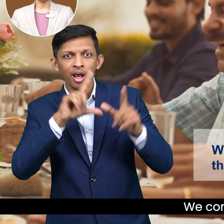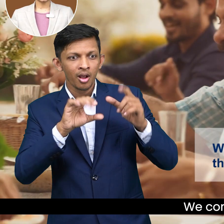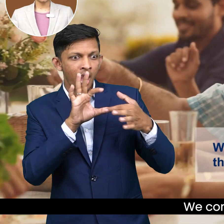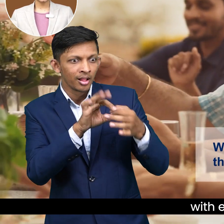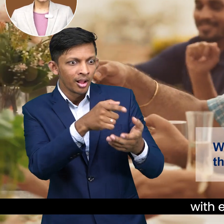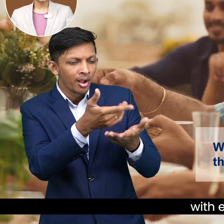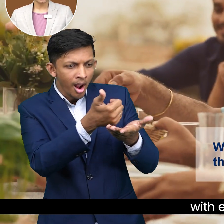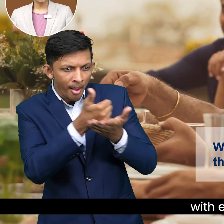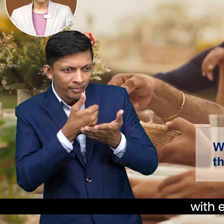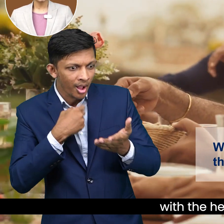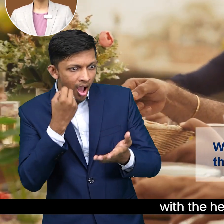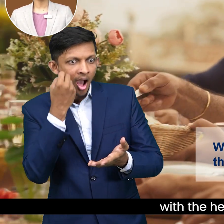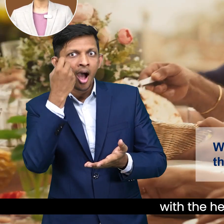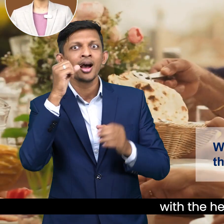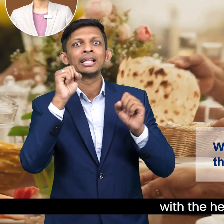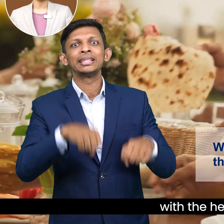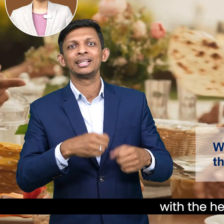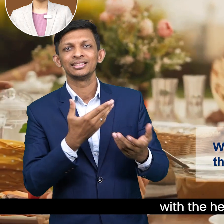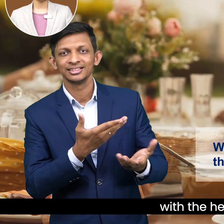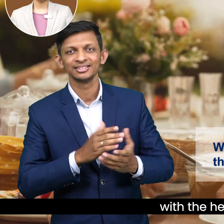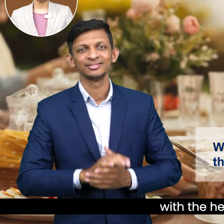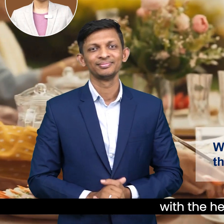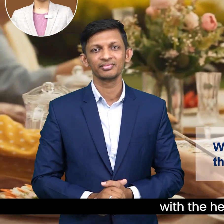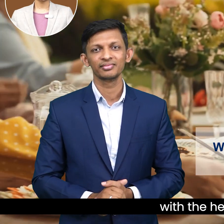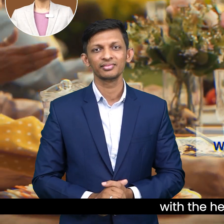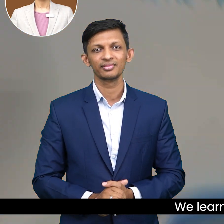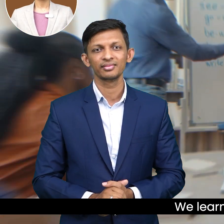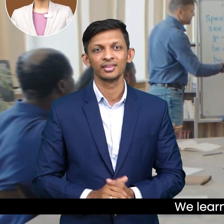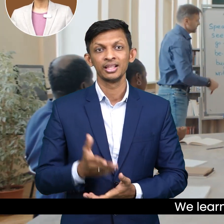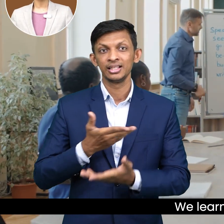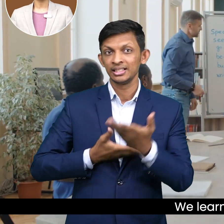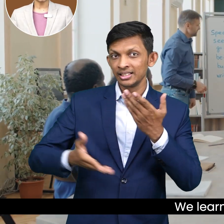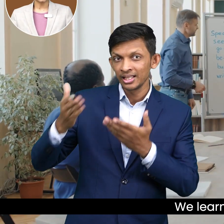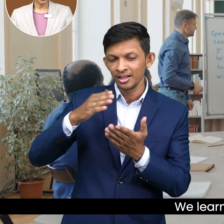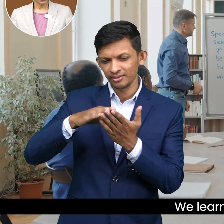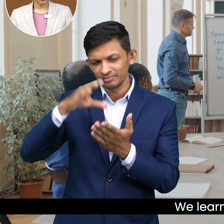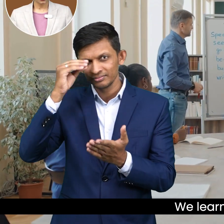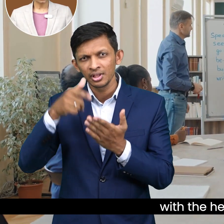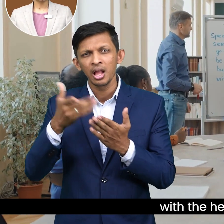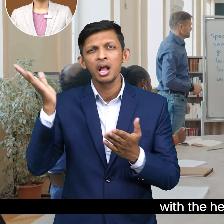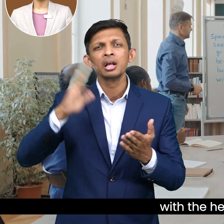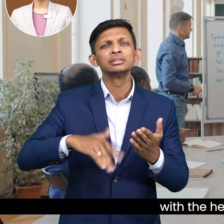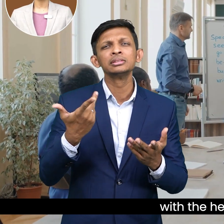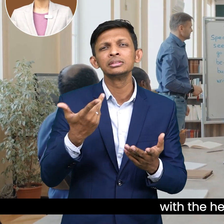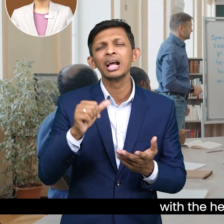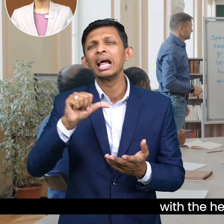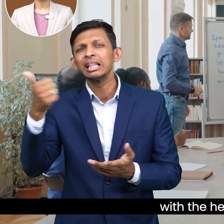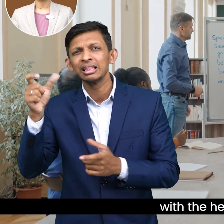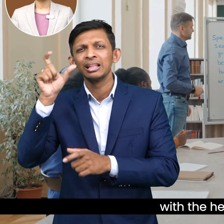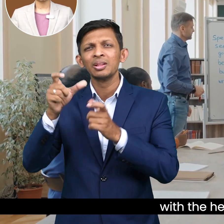We communicate with each other with the help of language. We learn from others with the help